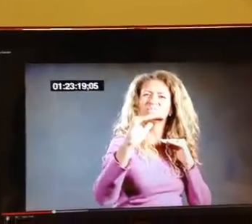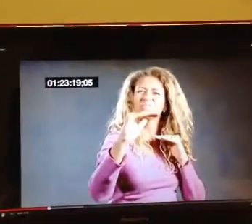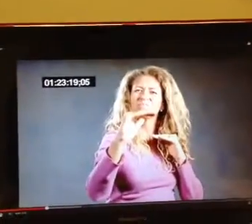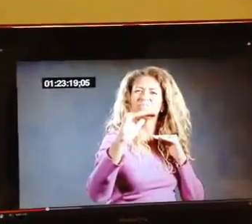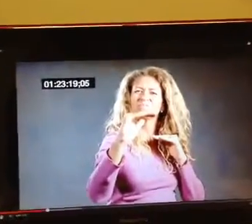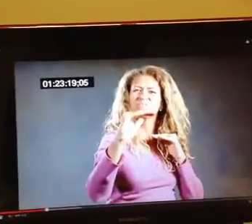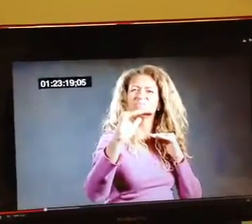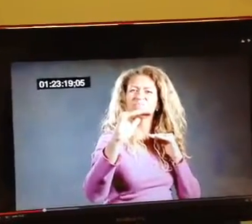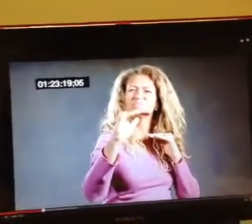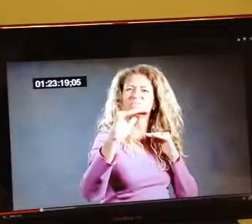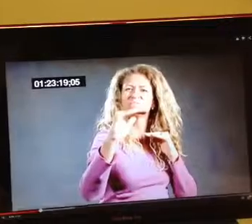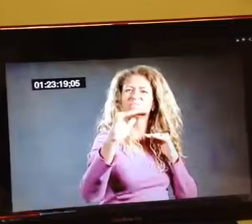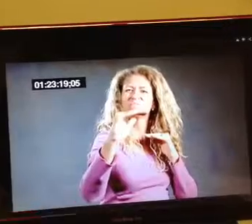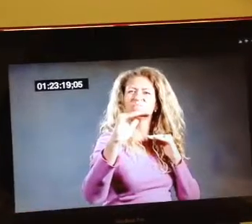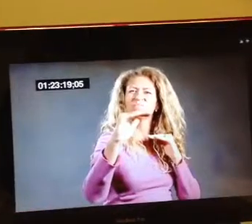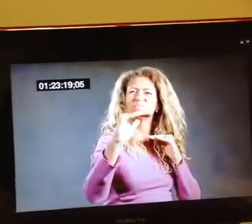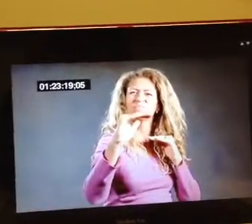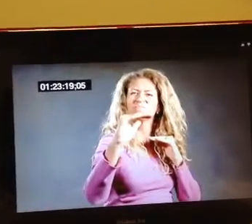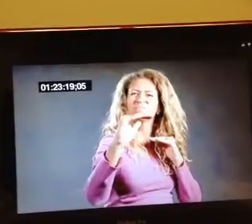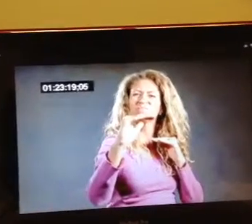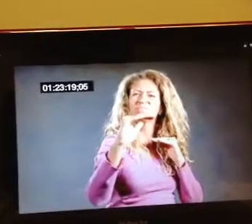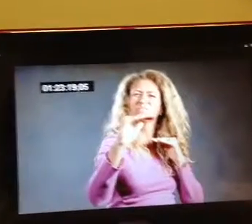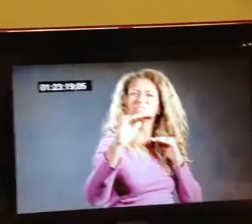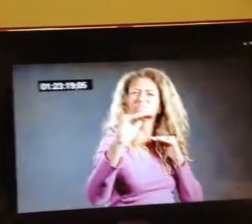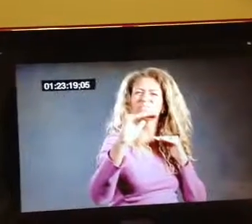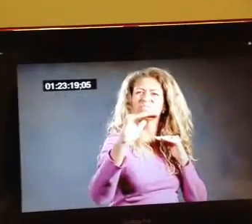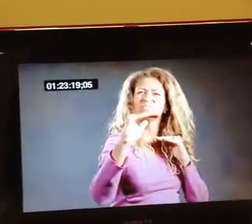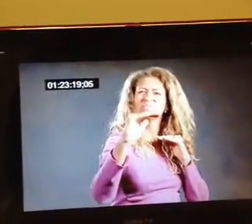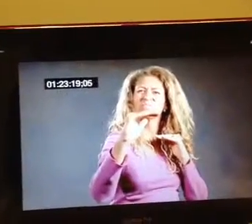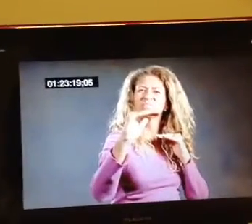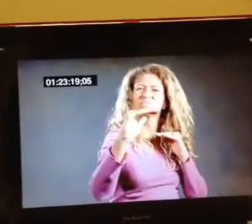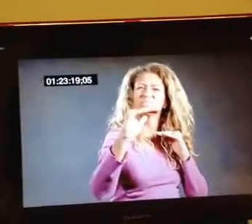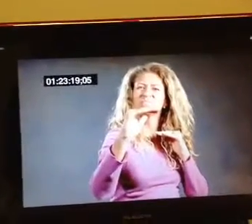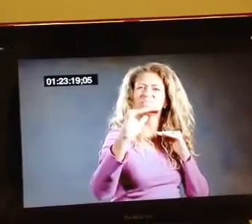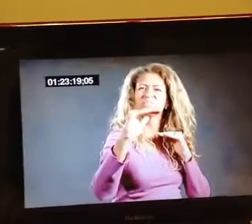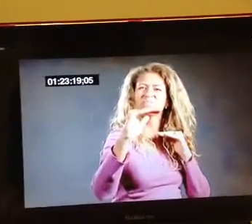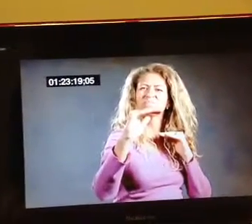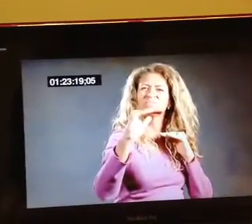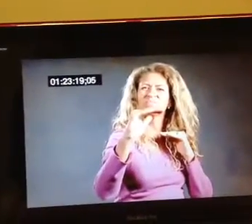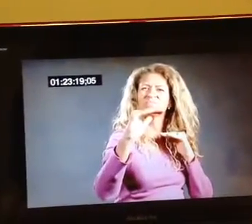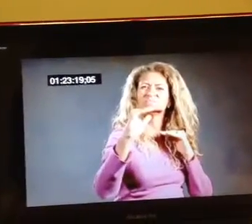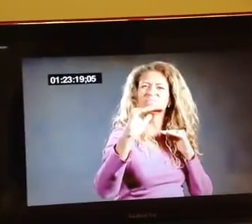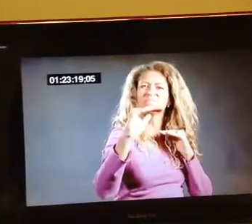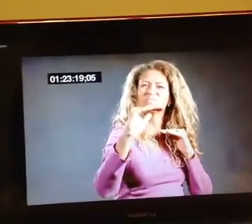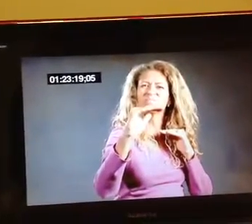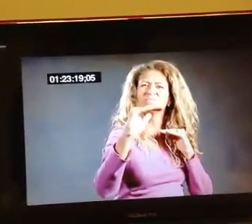So my neighborhood has an irrigation system, and every 3 weeks this happens,